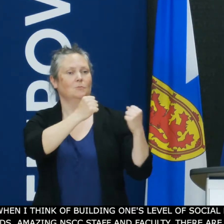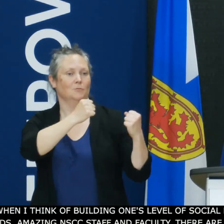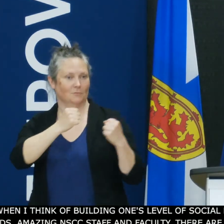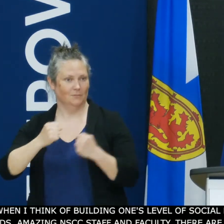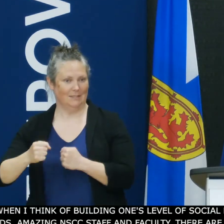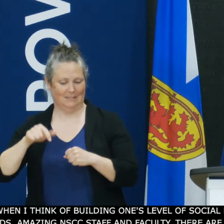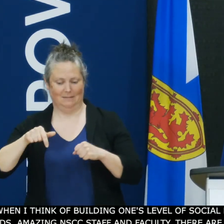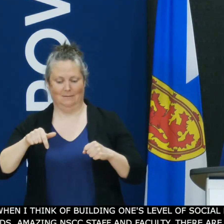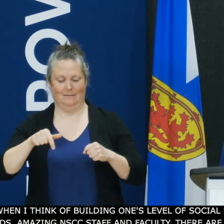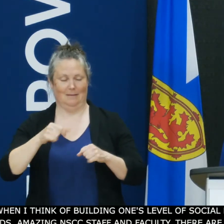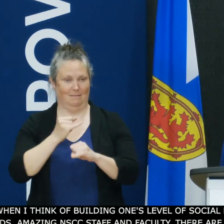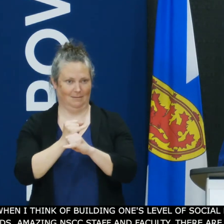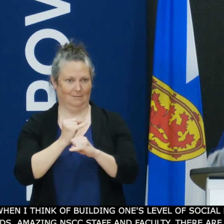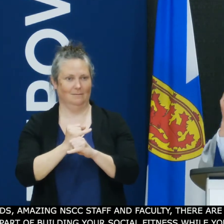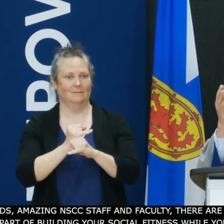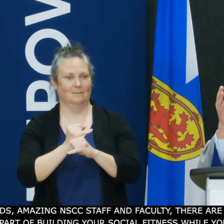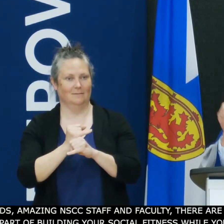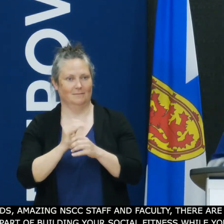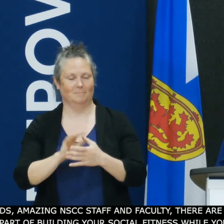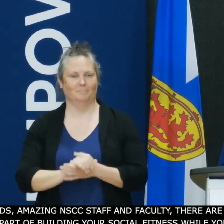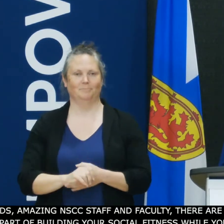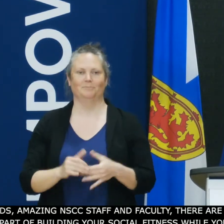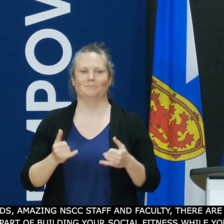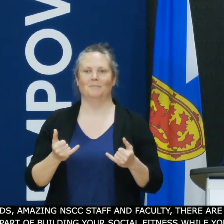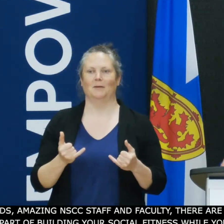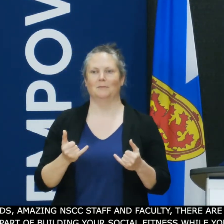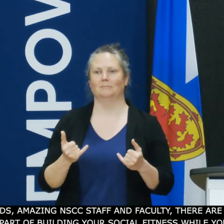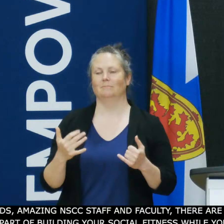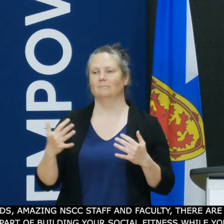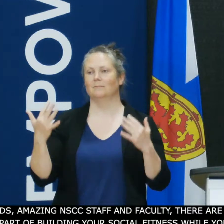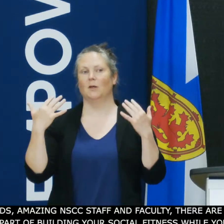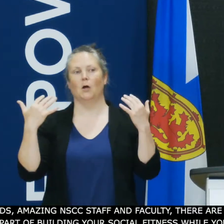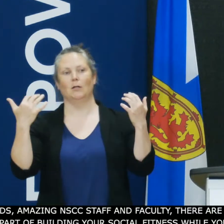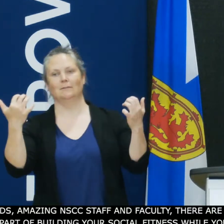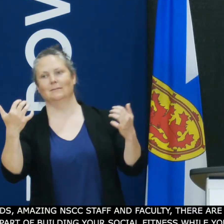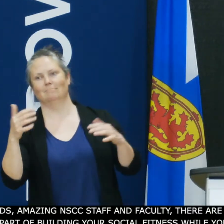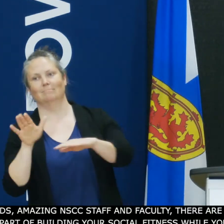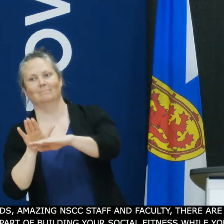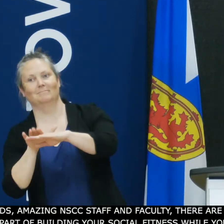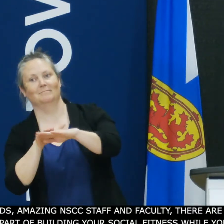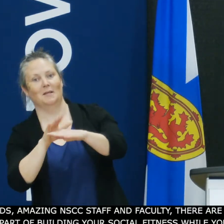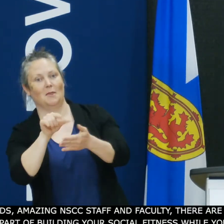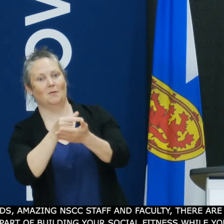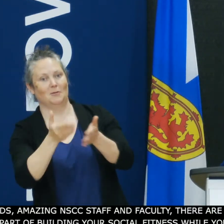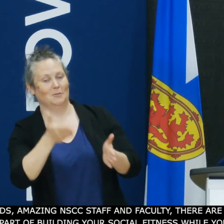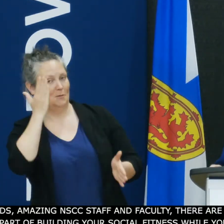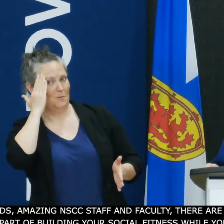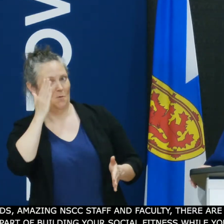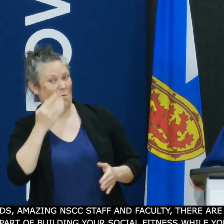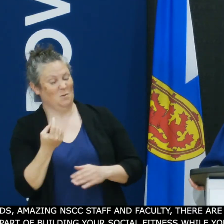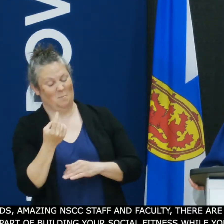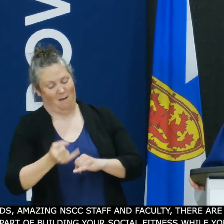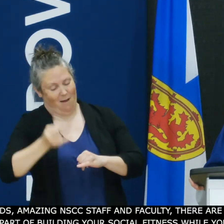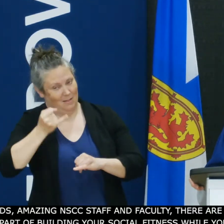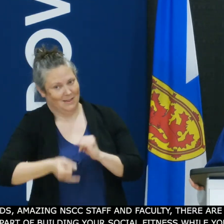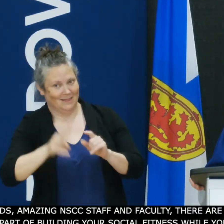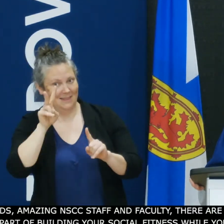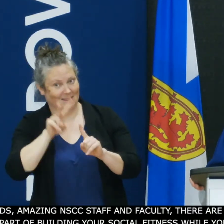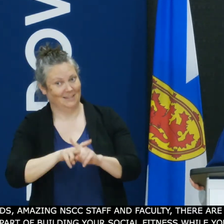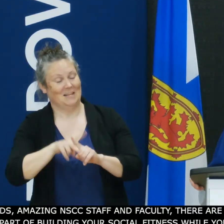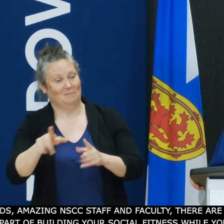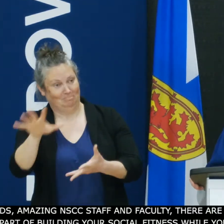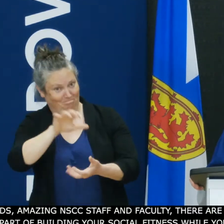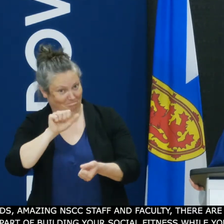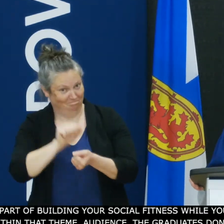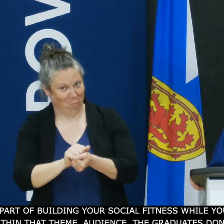So within that theme, audience, the graduates don't know that they actually have one last assignment to